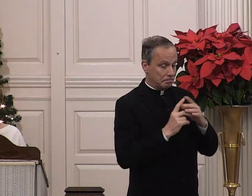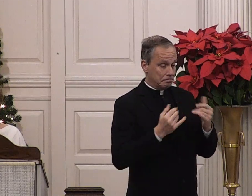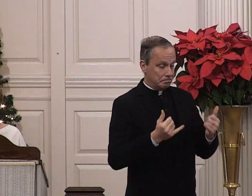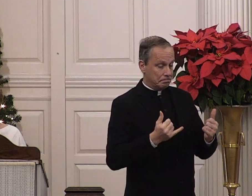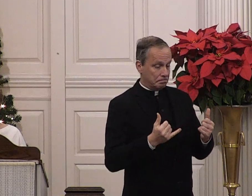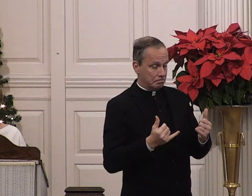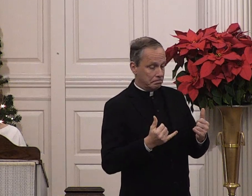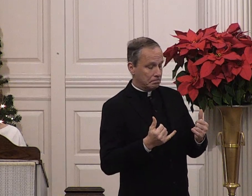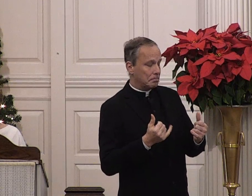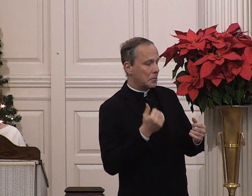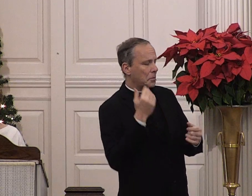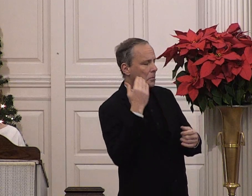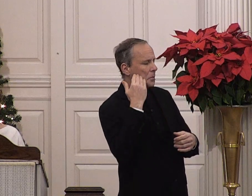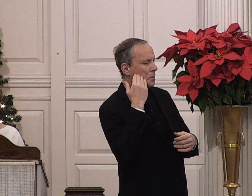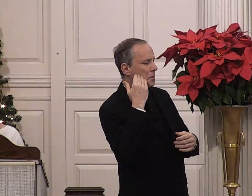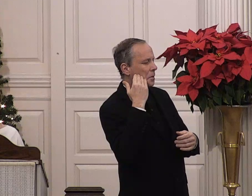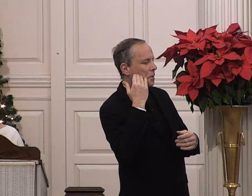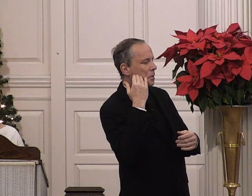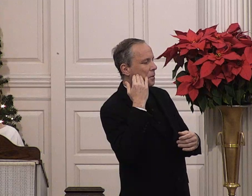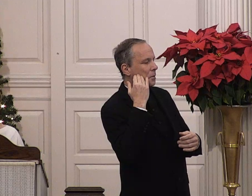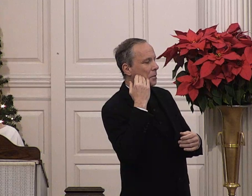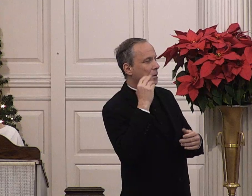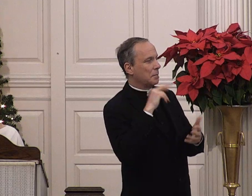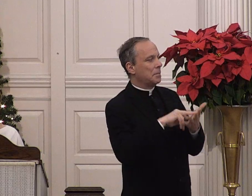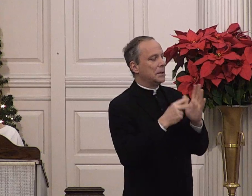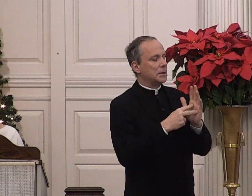Thus we know this is the last hour.